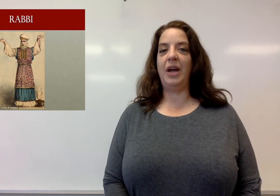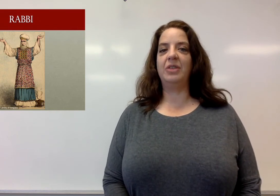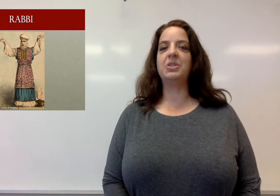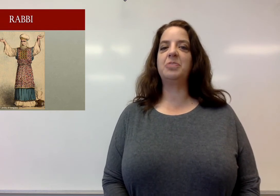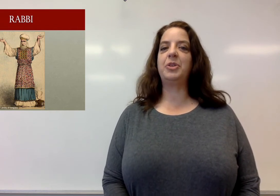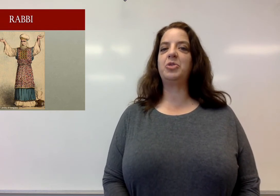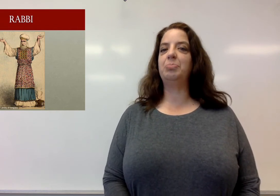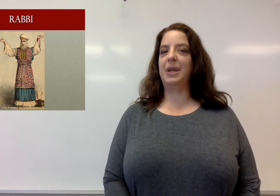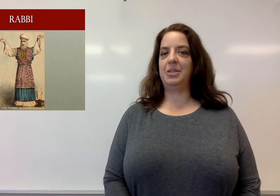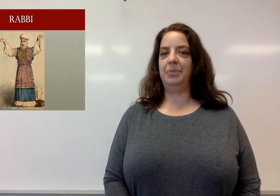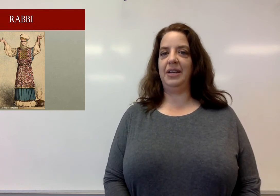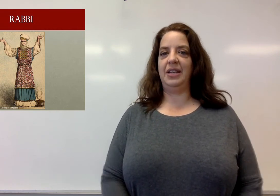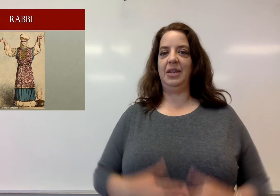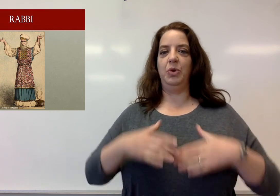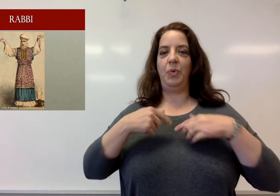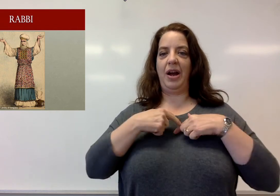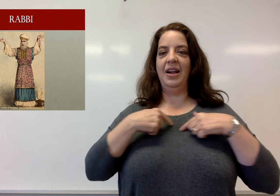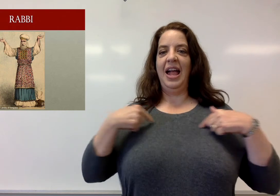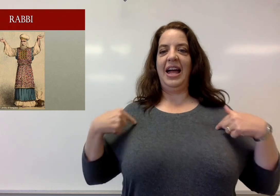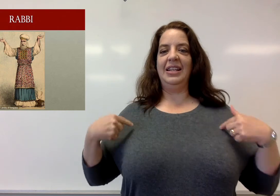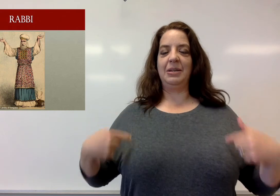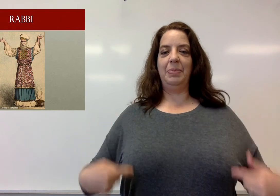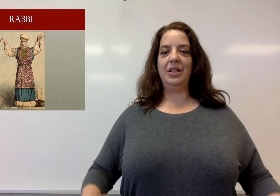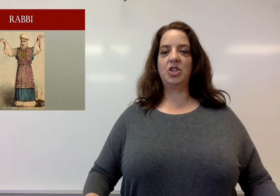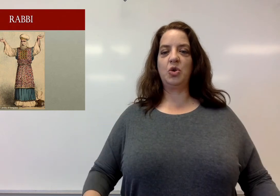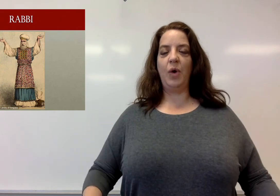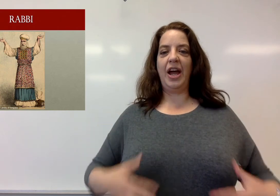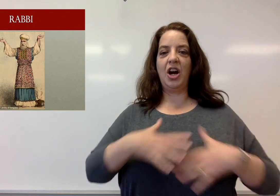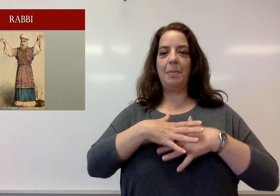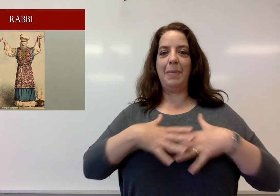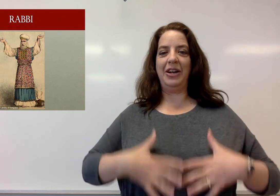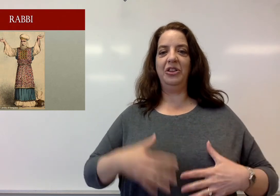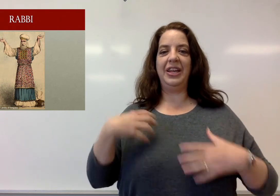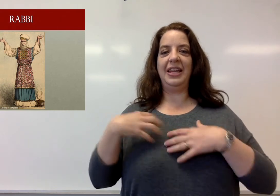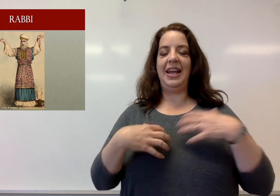There was a special breastplate that he would wear, and it's a big square metal thing, and it had